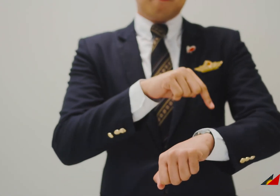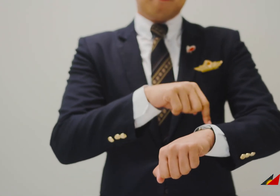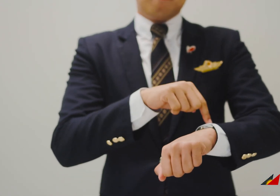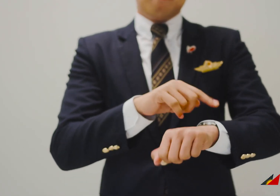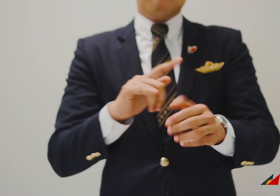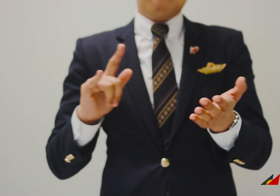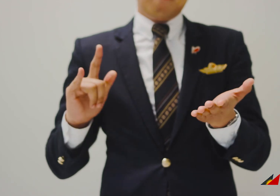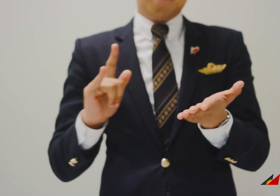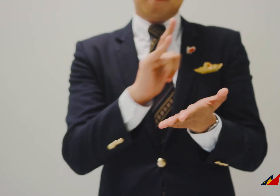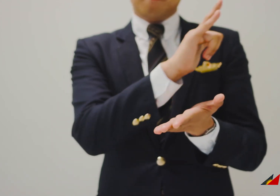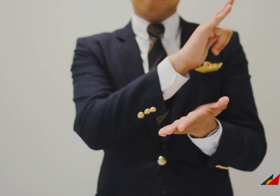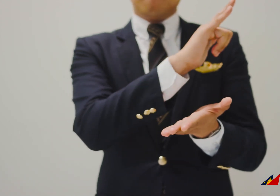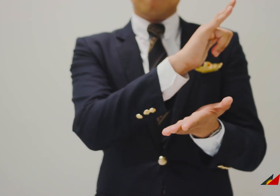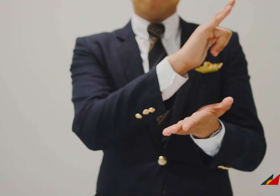Our estimated time of departure.